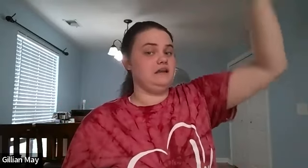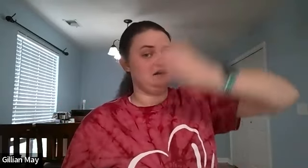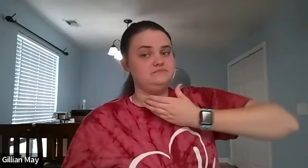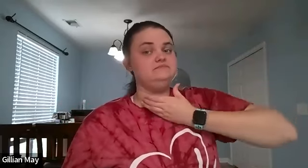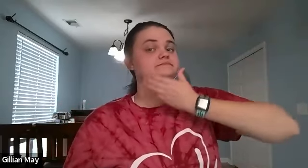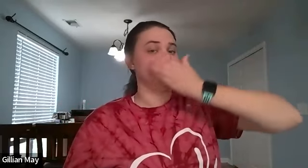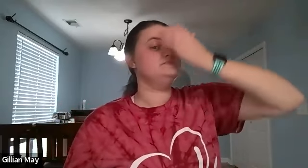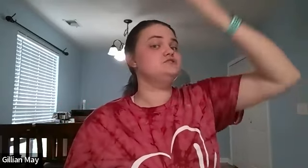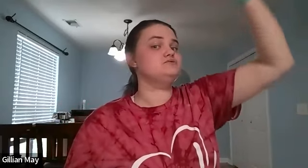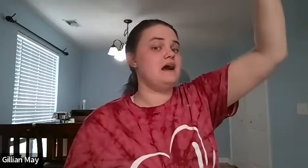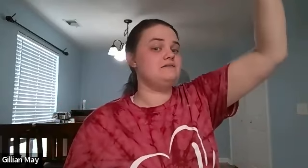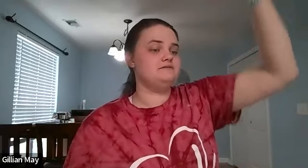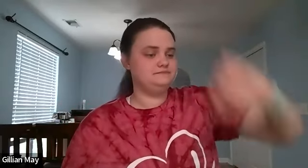neck. Giraffe.